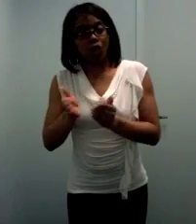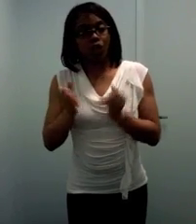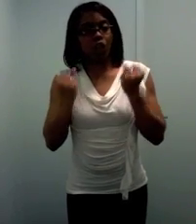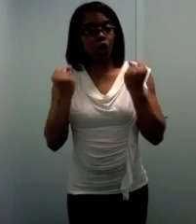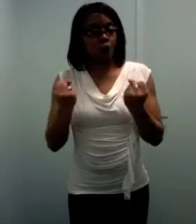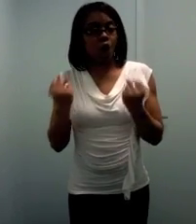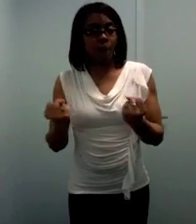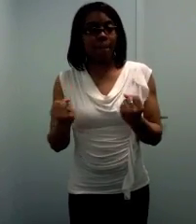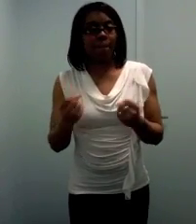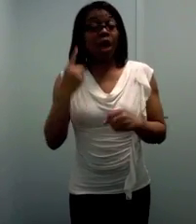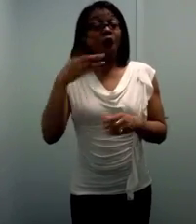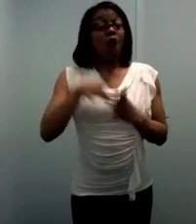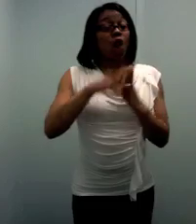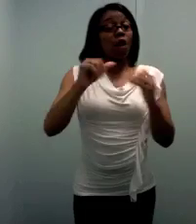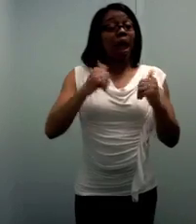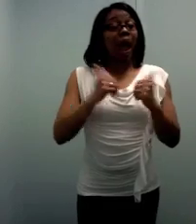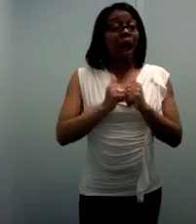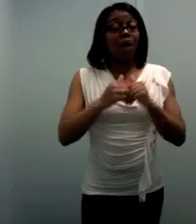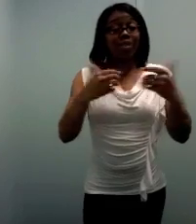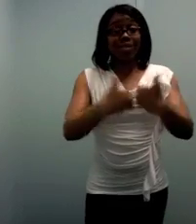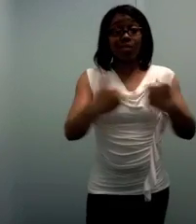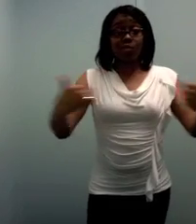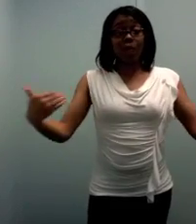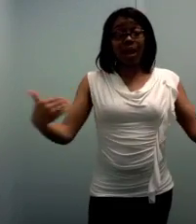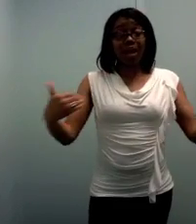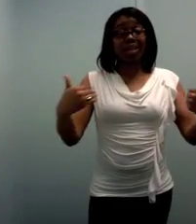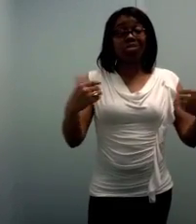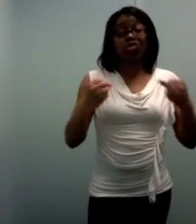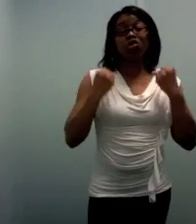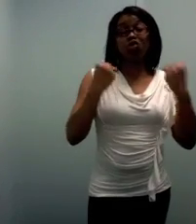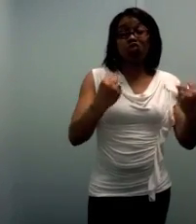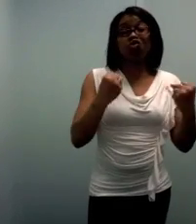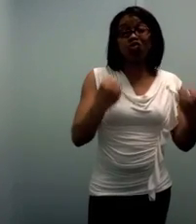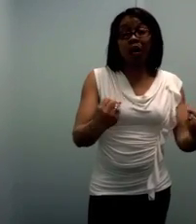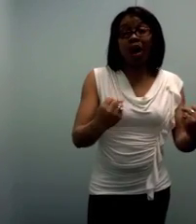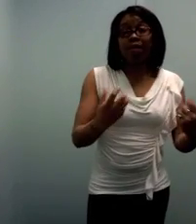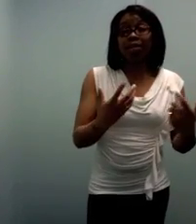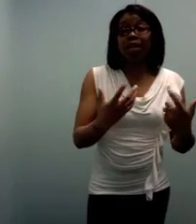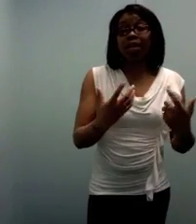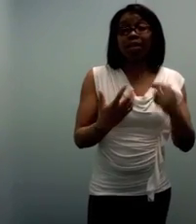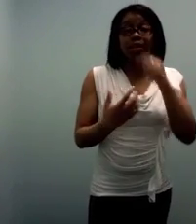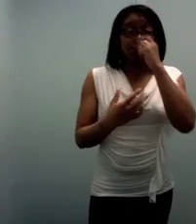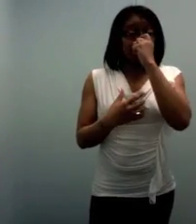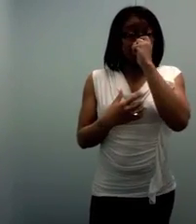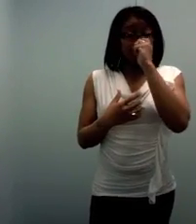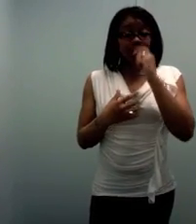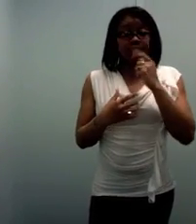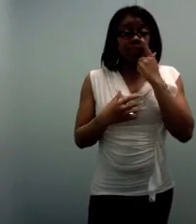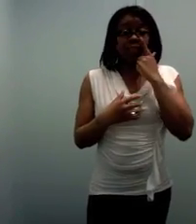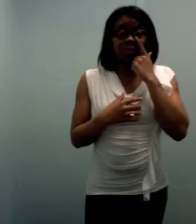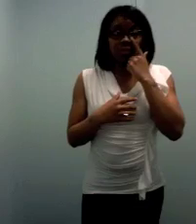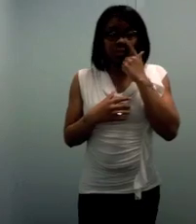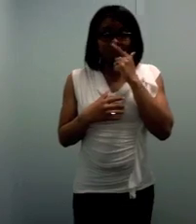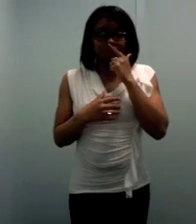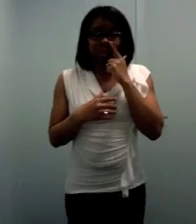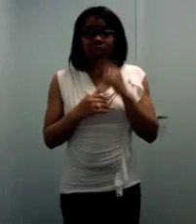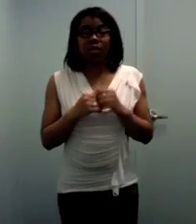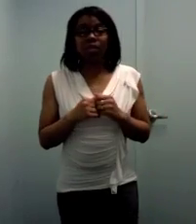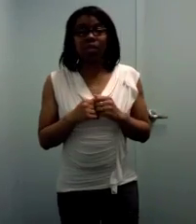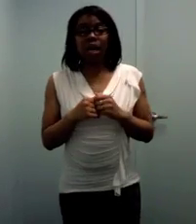separation and also allows, in the case of driving, and I believe also in the future case of maths, a democratized way of doing that. It can be spread across a